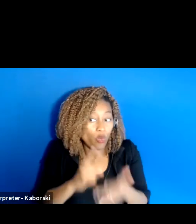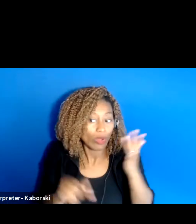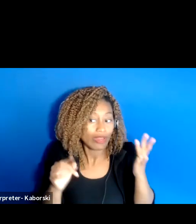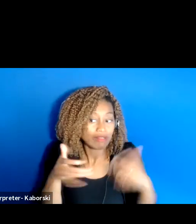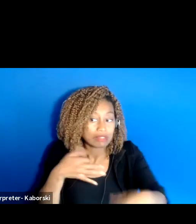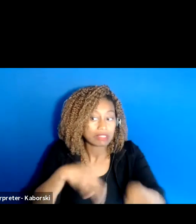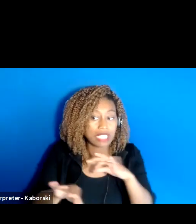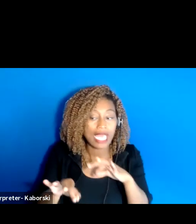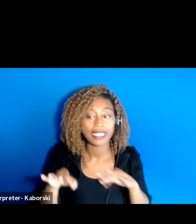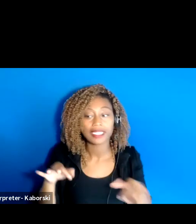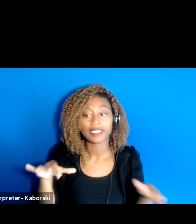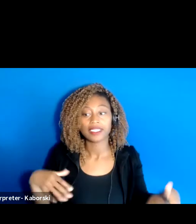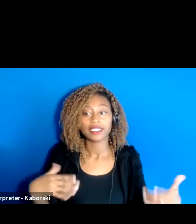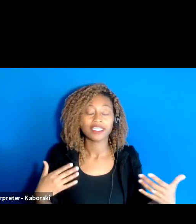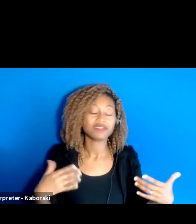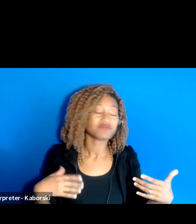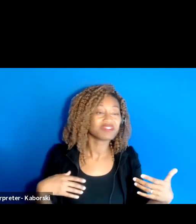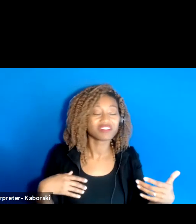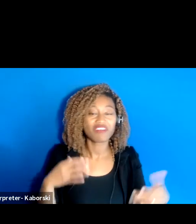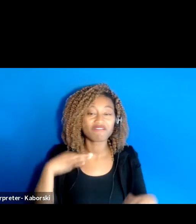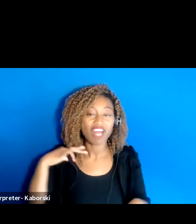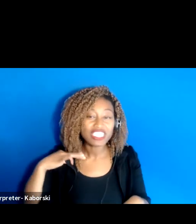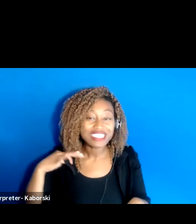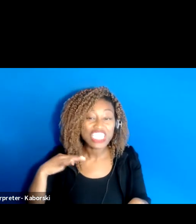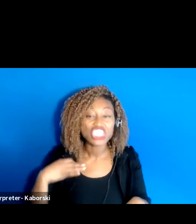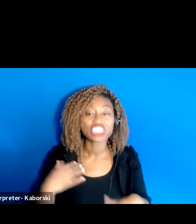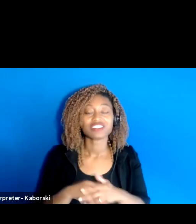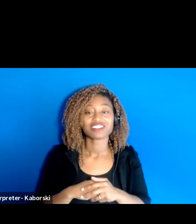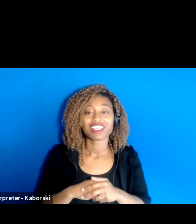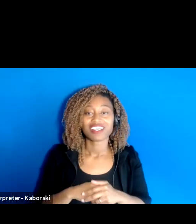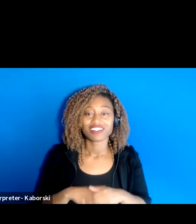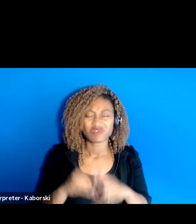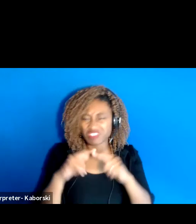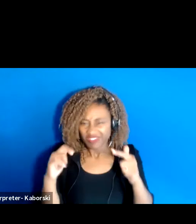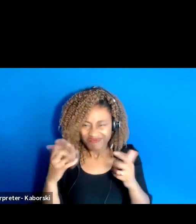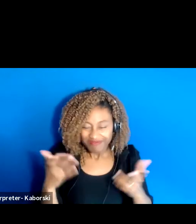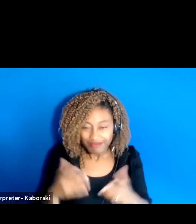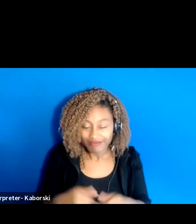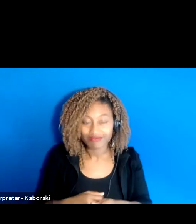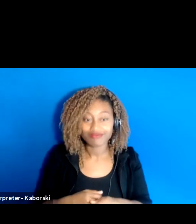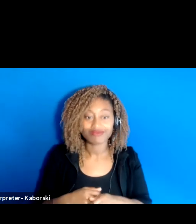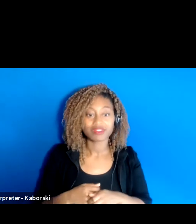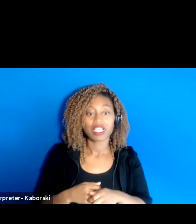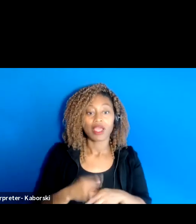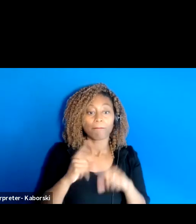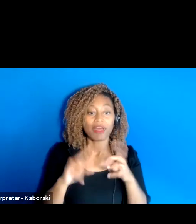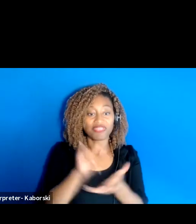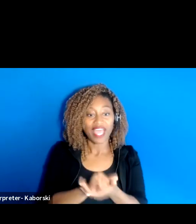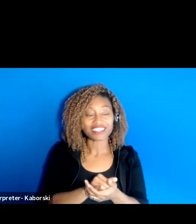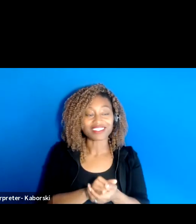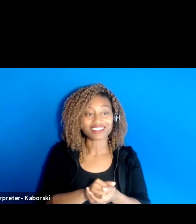donations, volunteers, things like that. And so that's kind of what Texas has done.